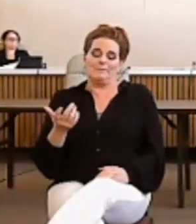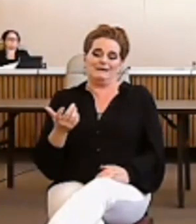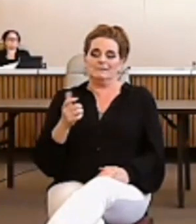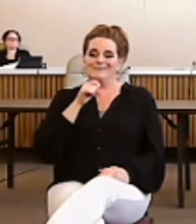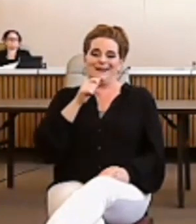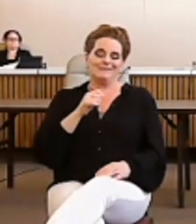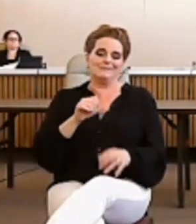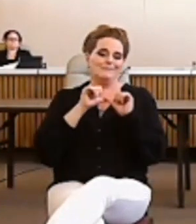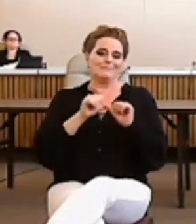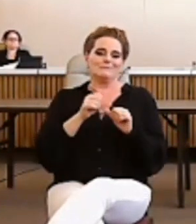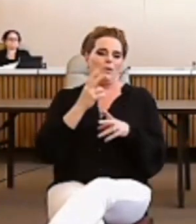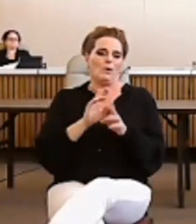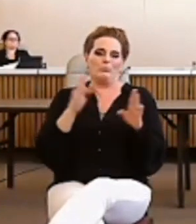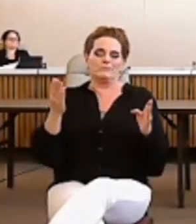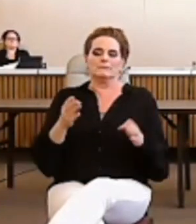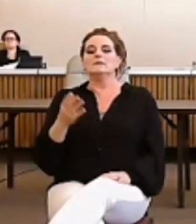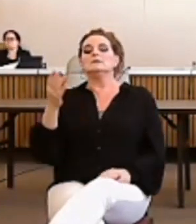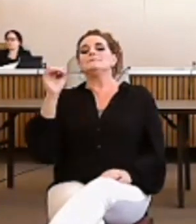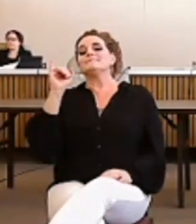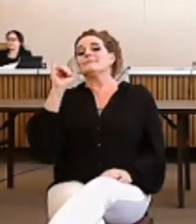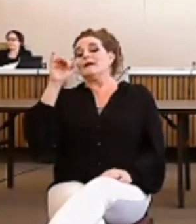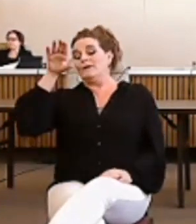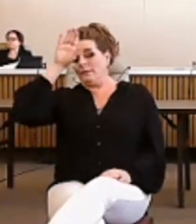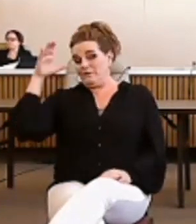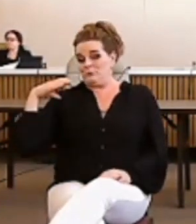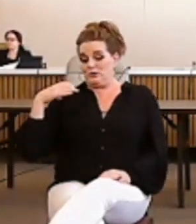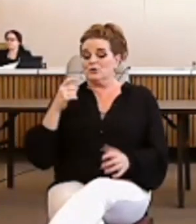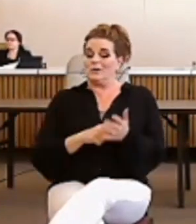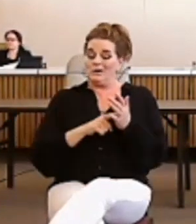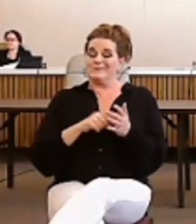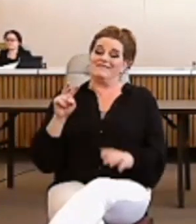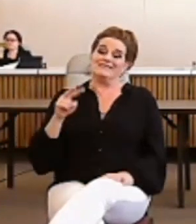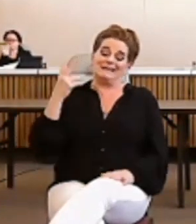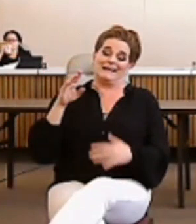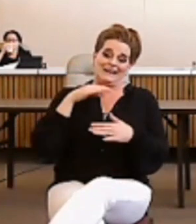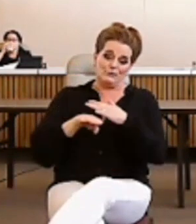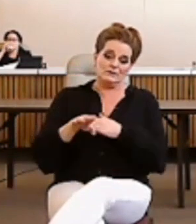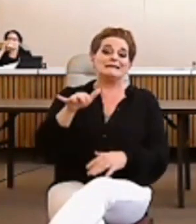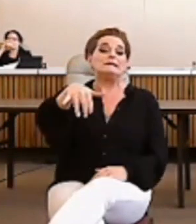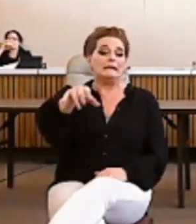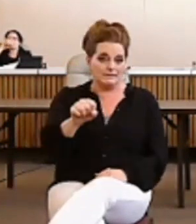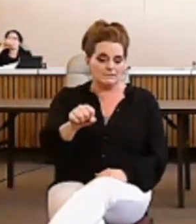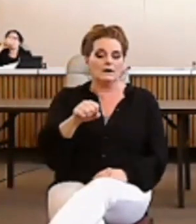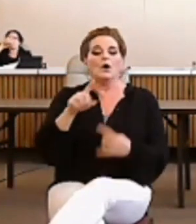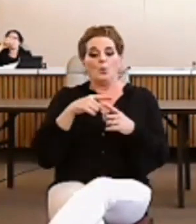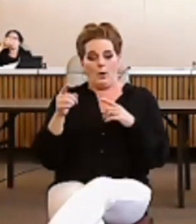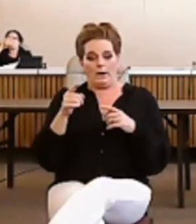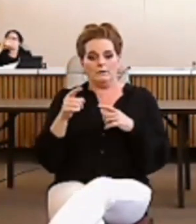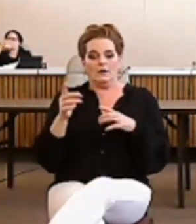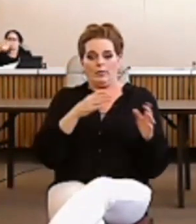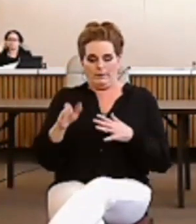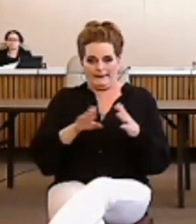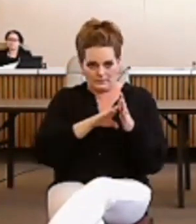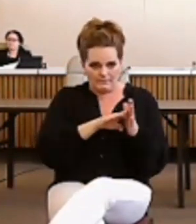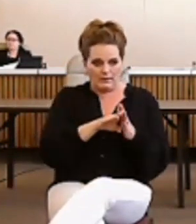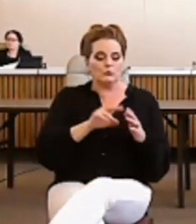Again, if the fire marshal stands pat and requires that they have a second entrance, then yes, once the plans come in with that second